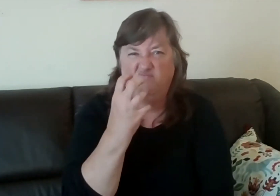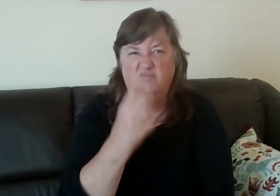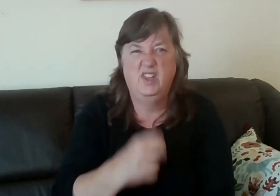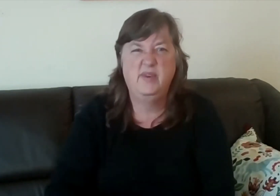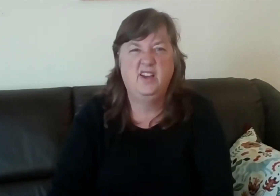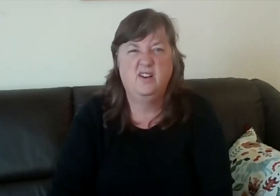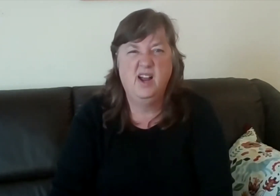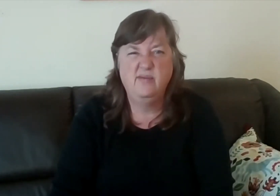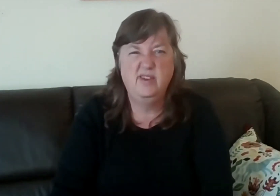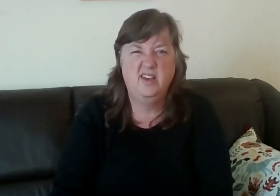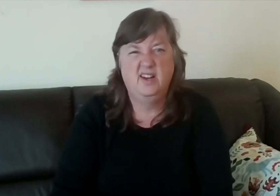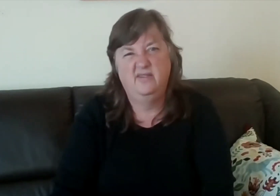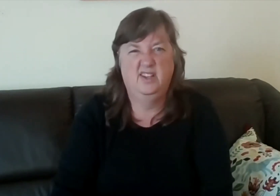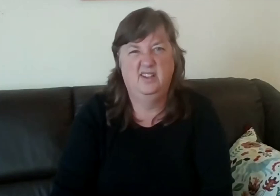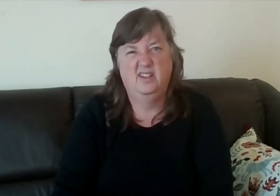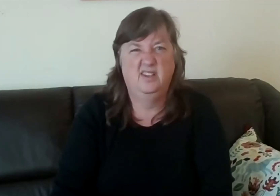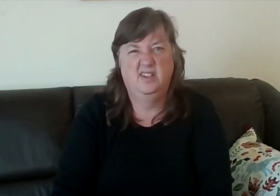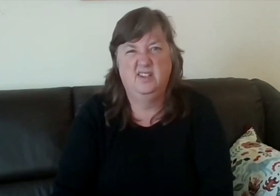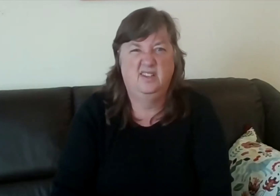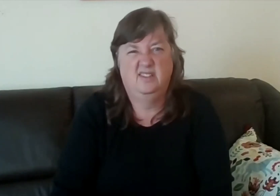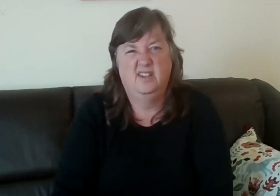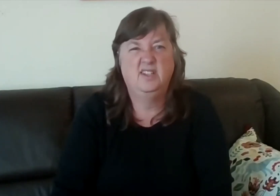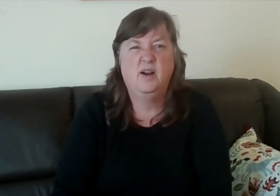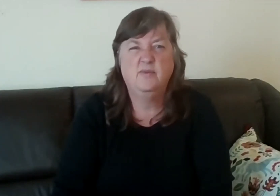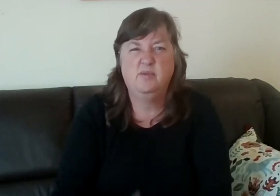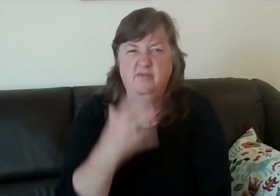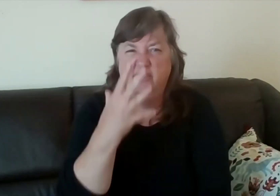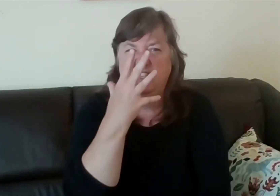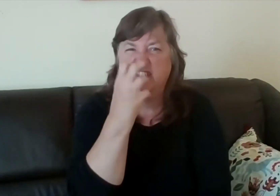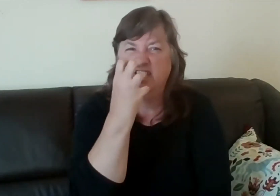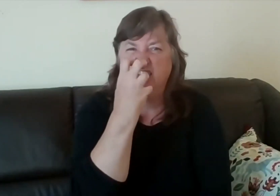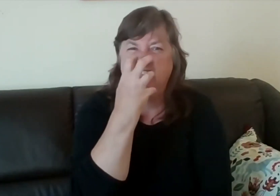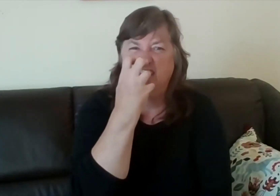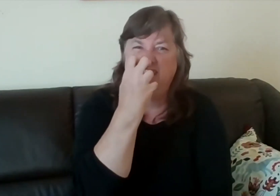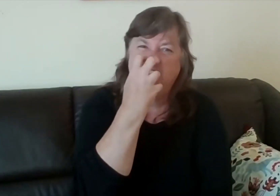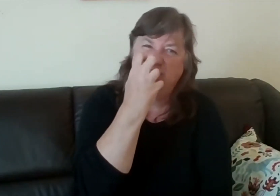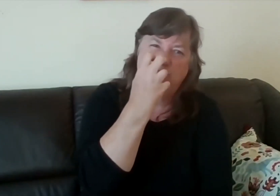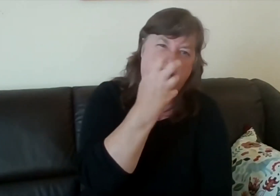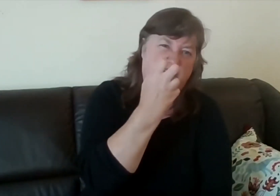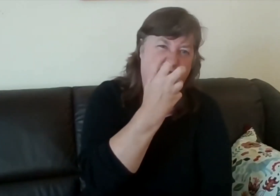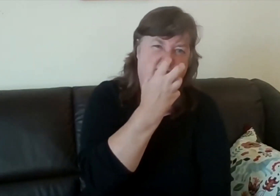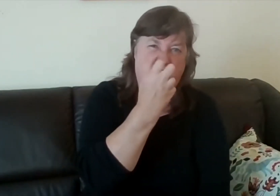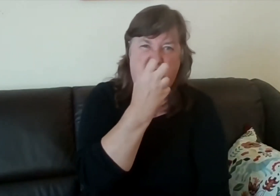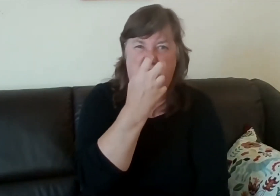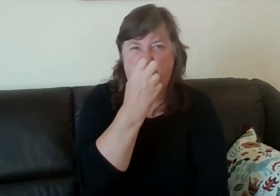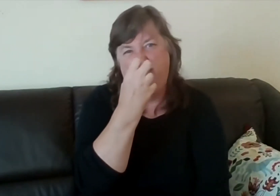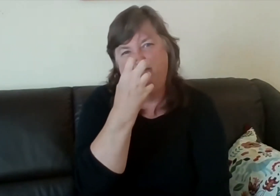you make a crabby, kind of a uncomfortable face, and you do this back and forth, crabby.